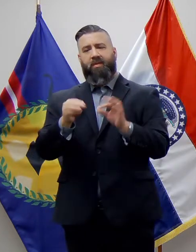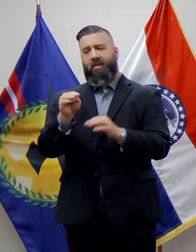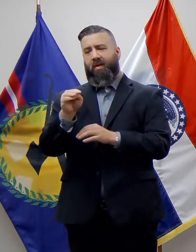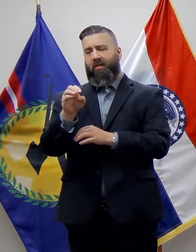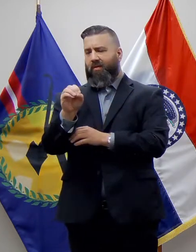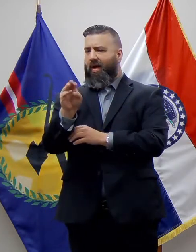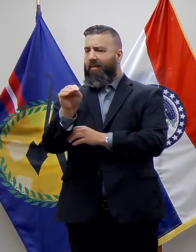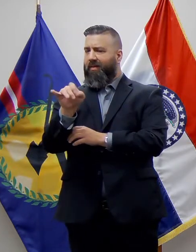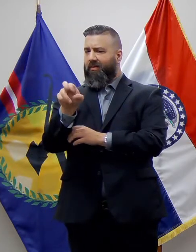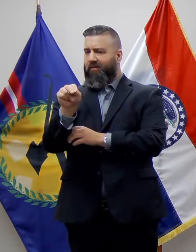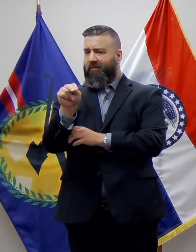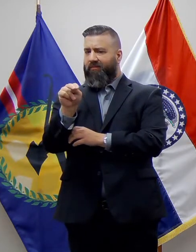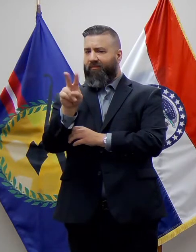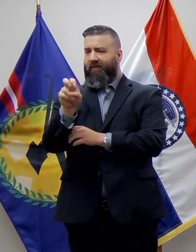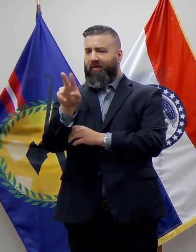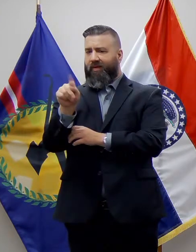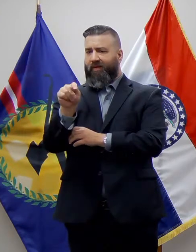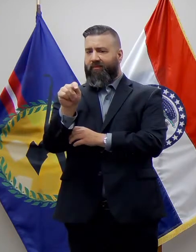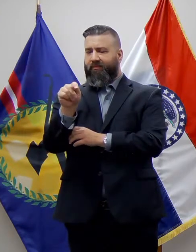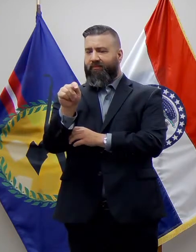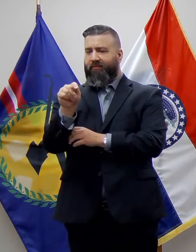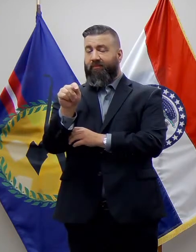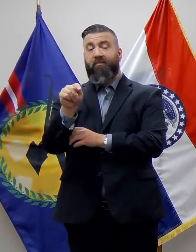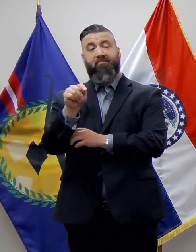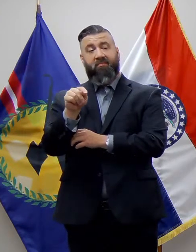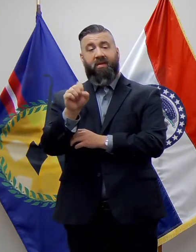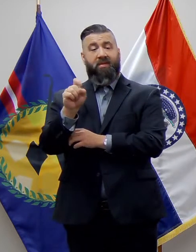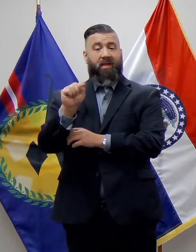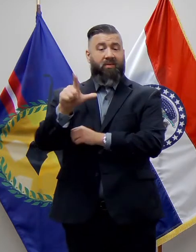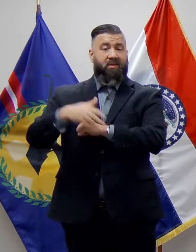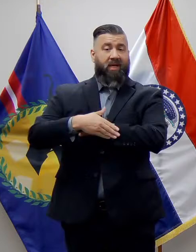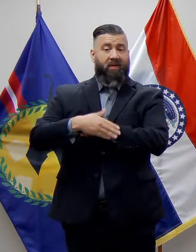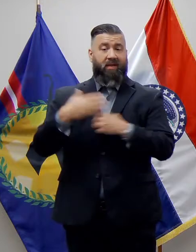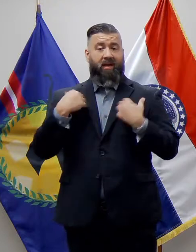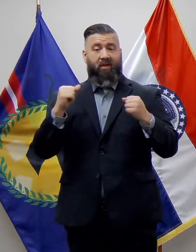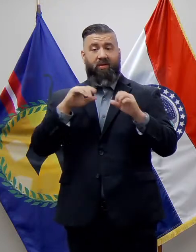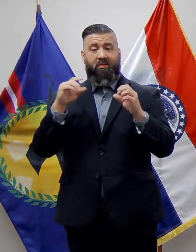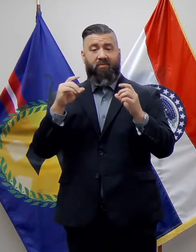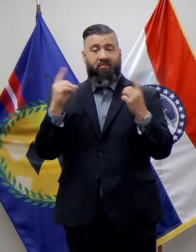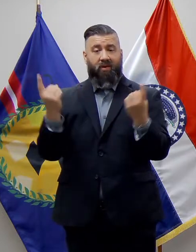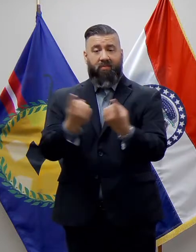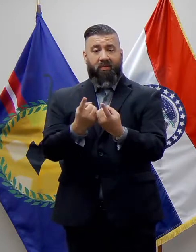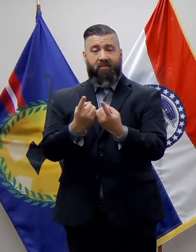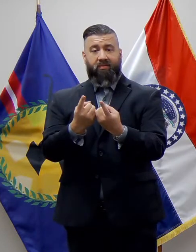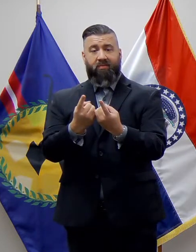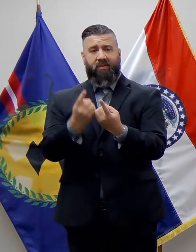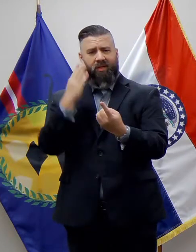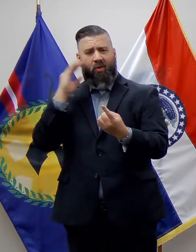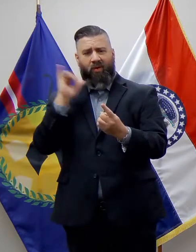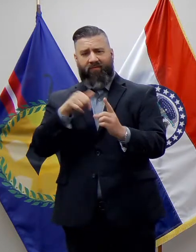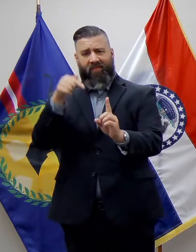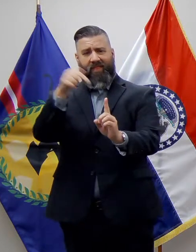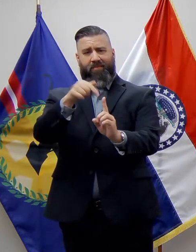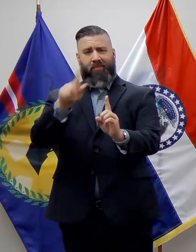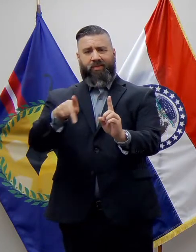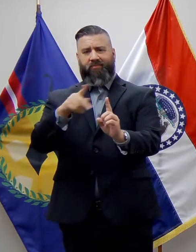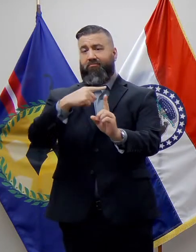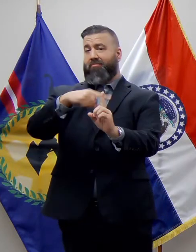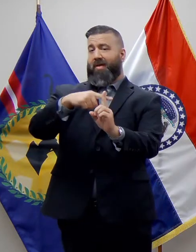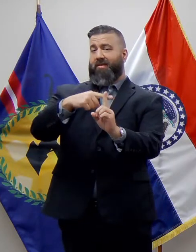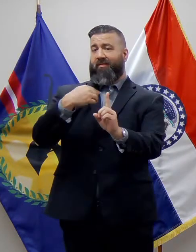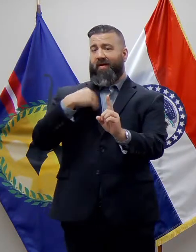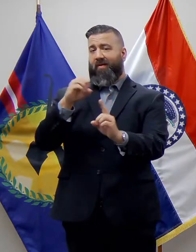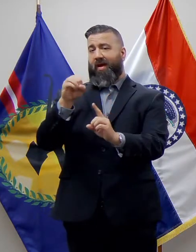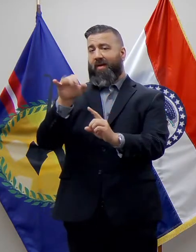County health department have the ability to sequence and know if somebody has the Omicron variant, or do you work with